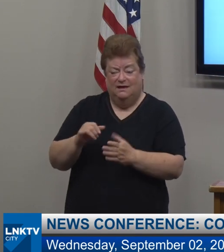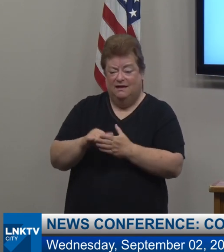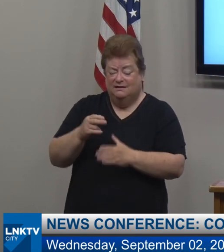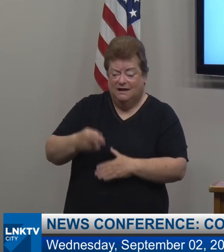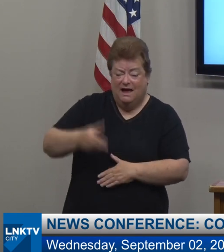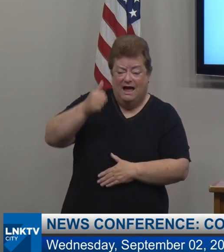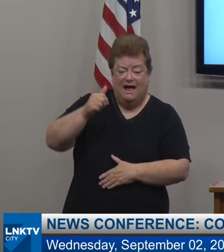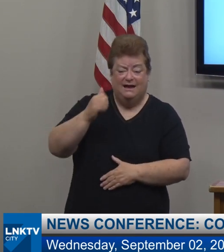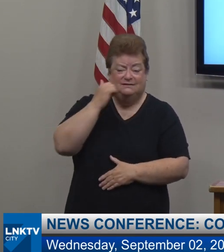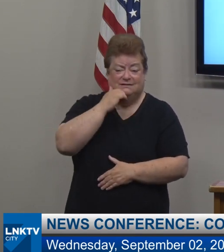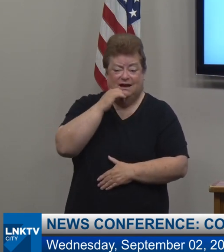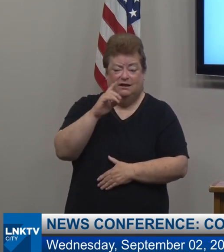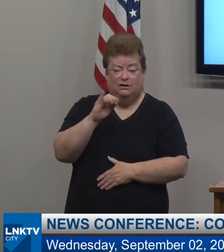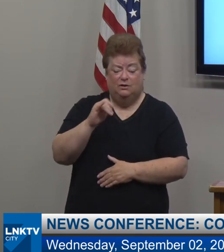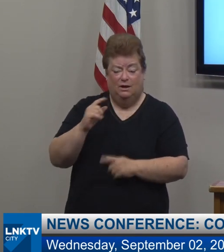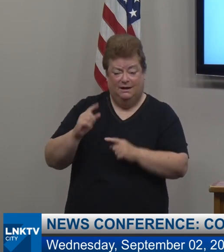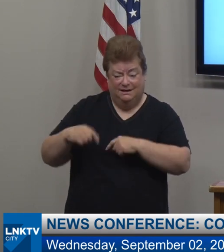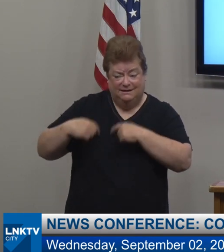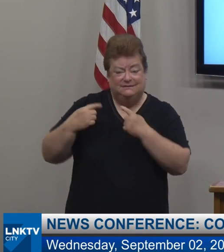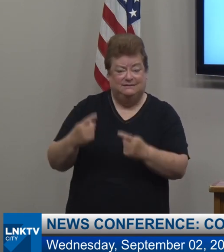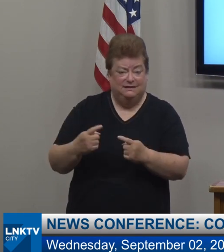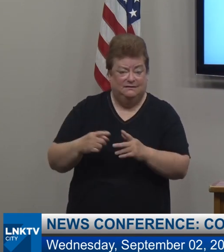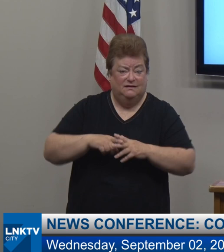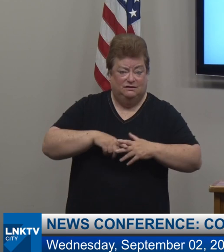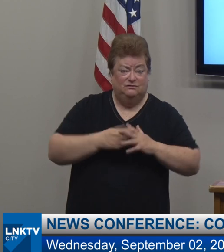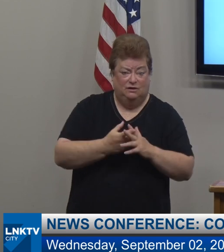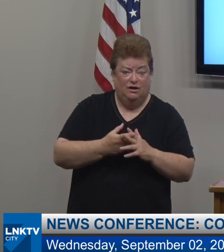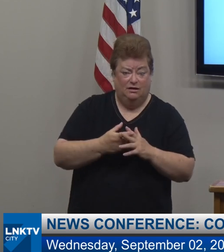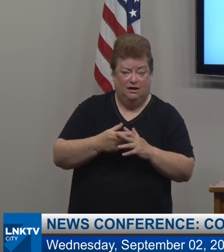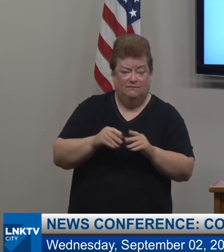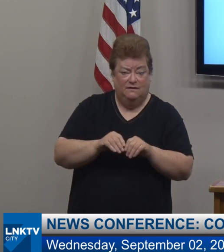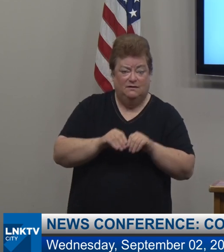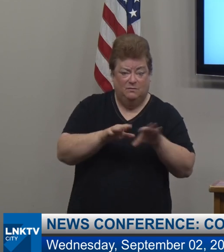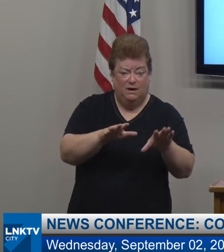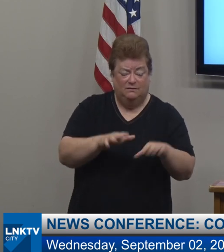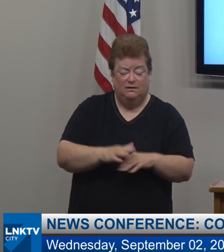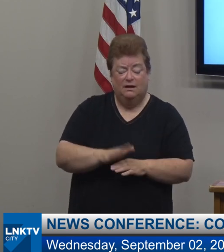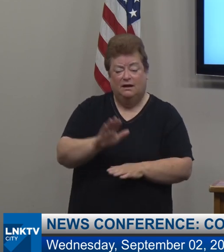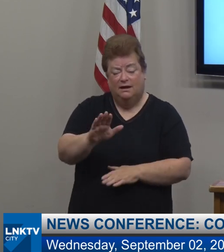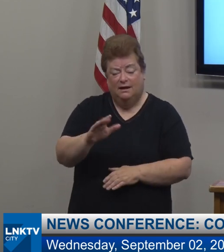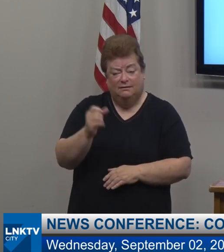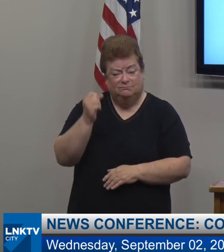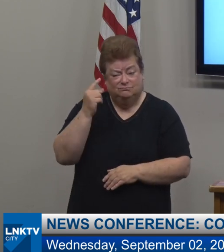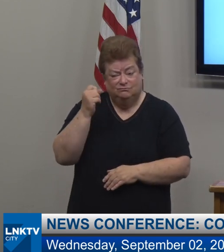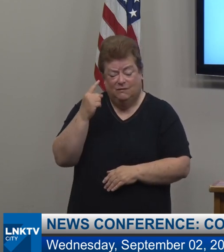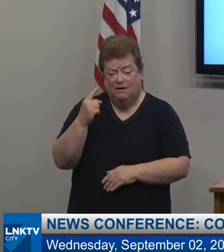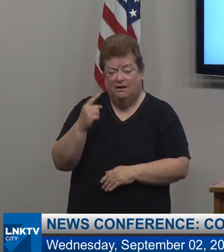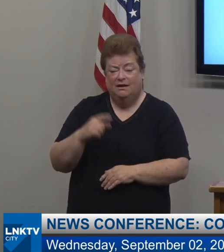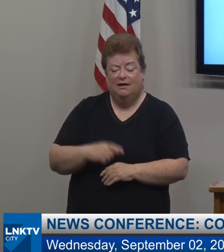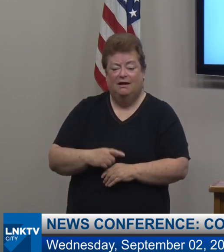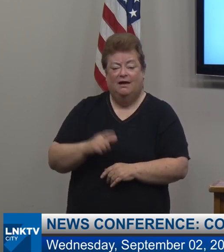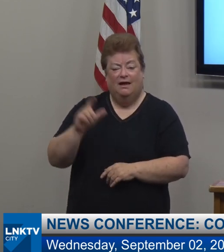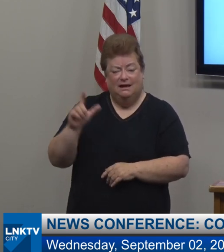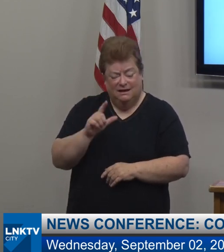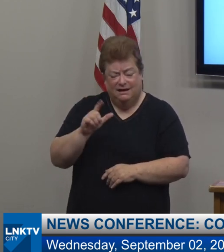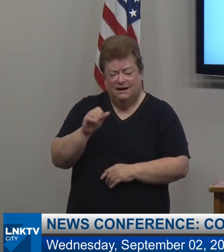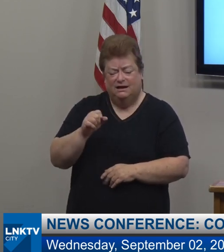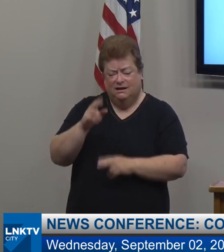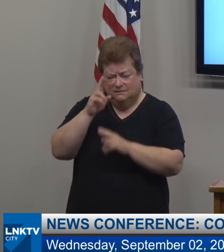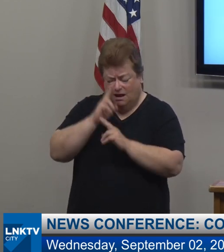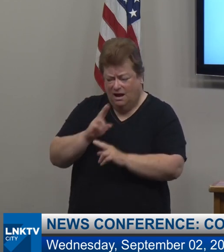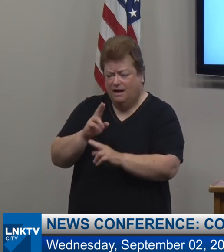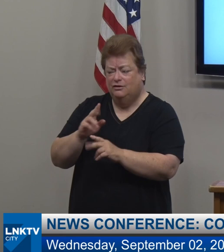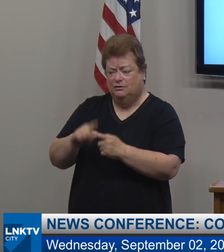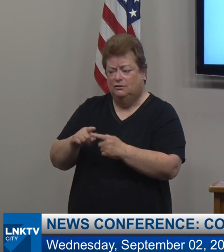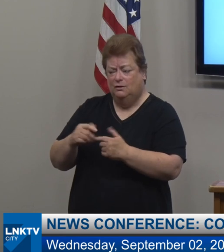total reported since the pandemic began. Make no mistake, Lincoln is honored to be the home of UNL and the